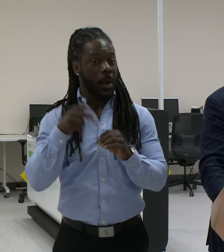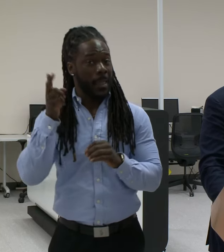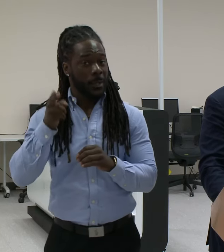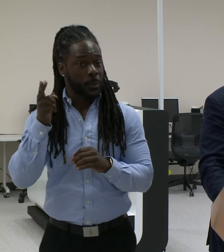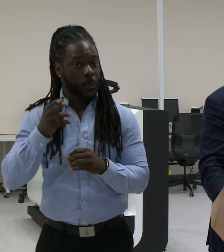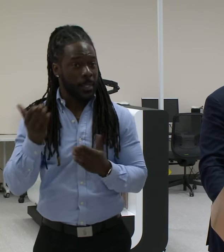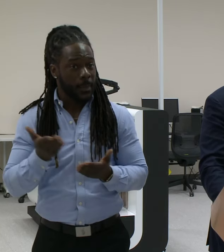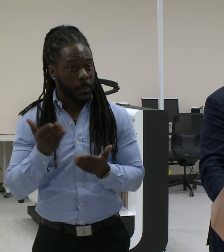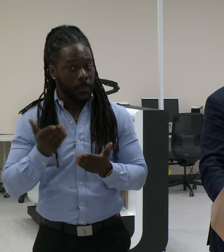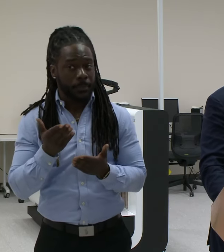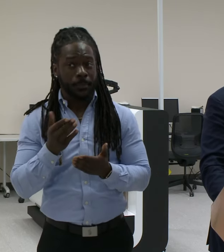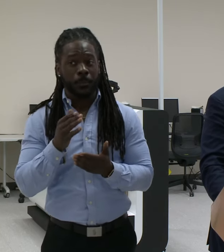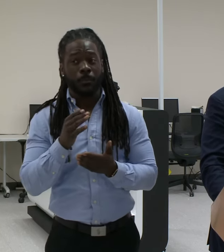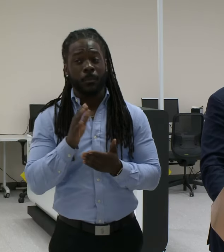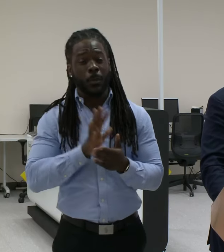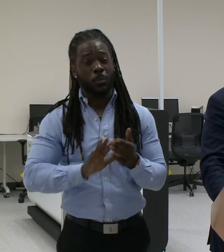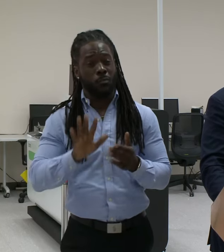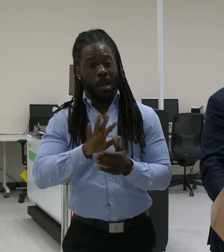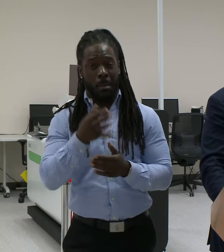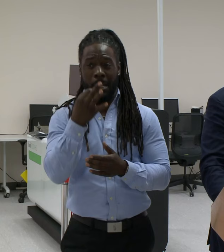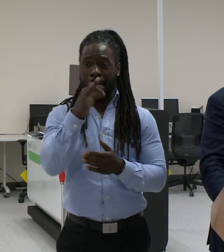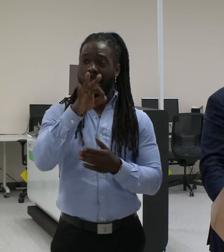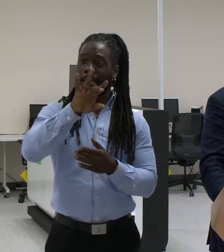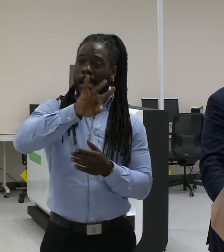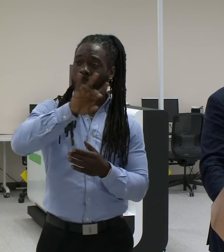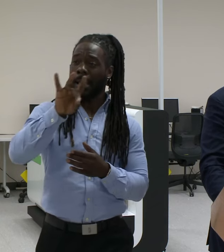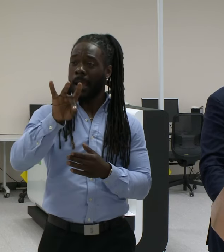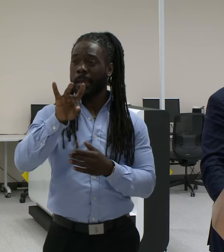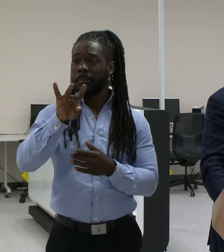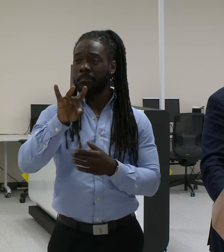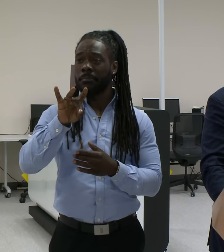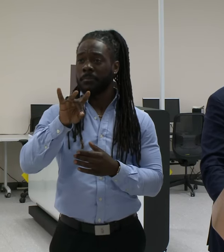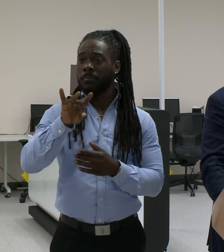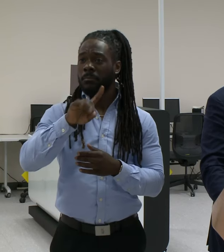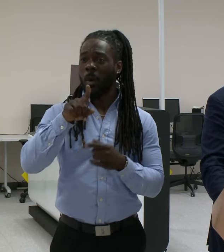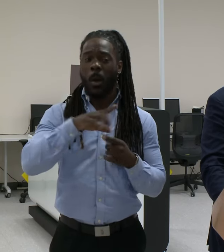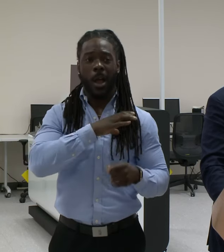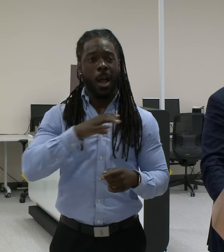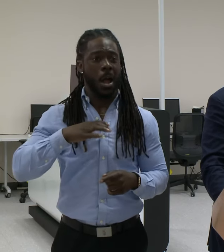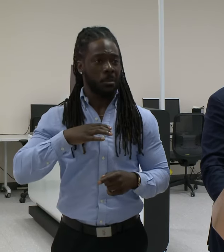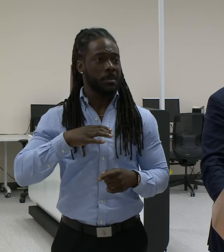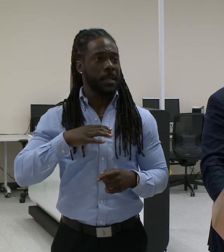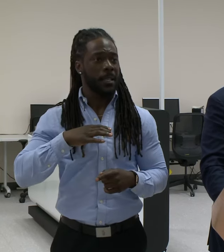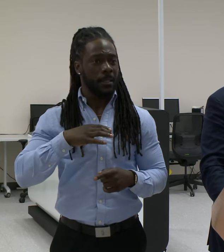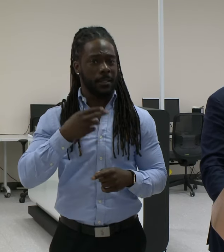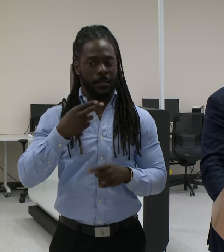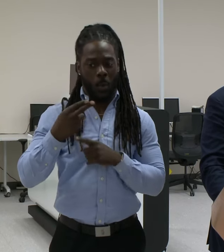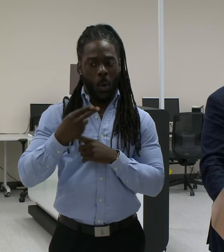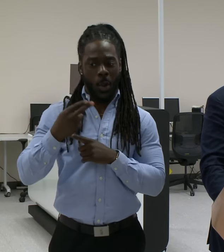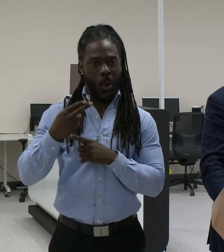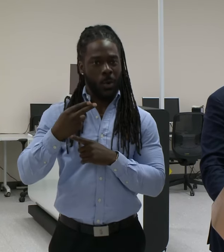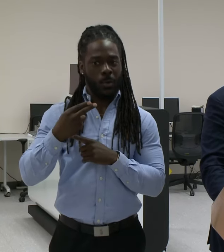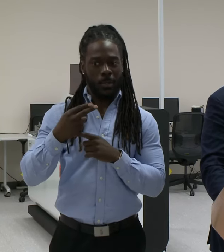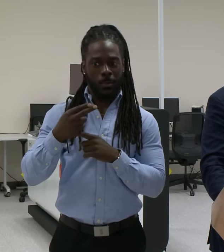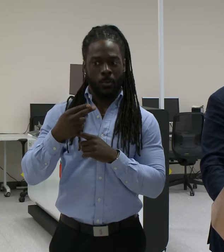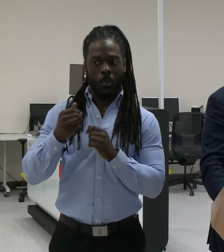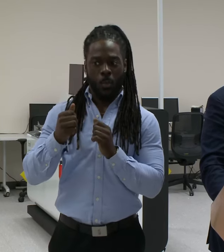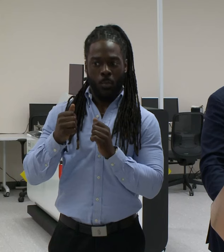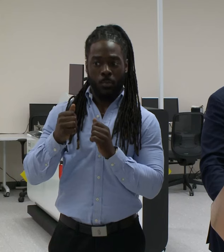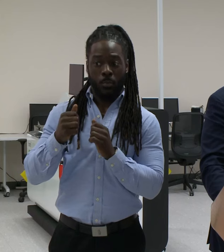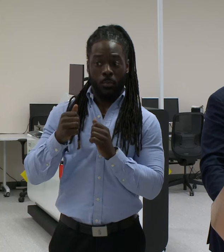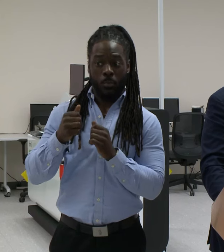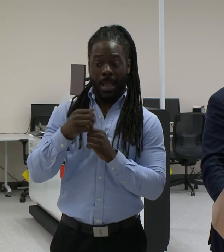here, it was around 1988 that Congressman Hoyer, together with then